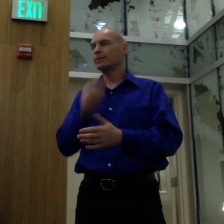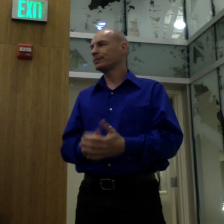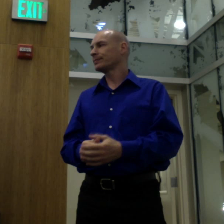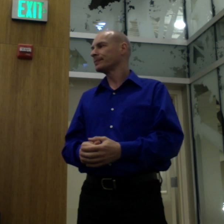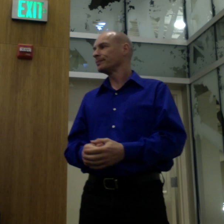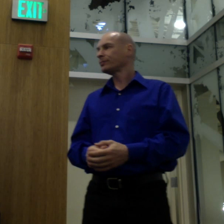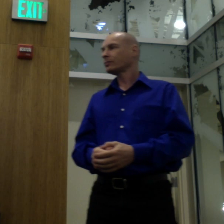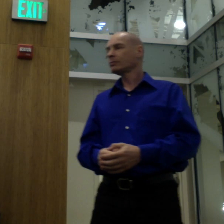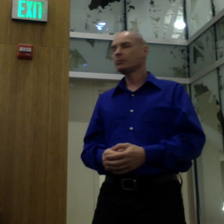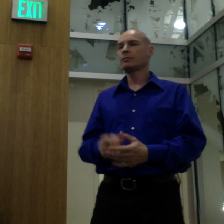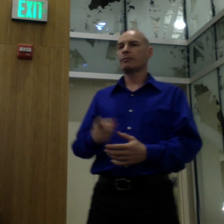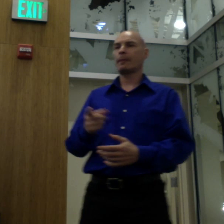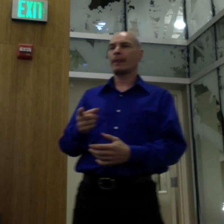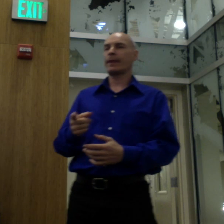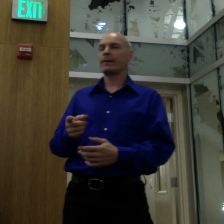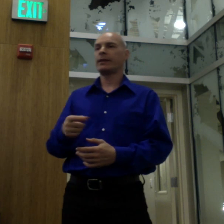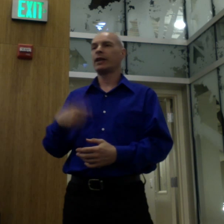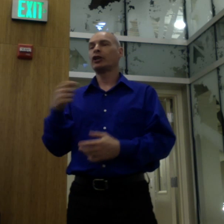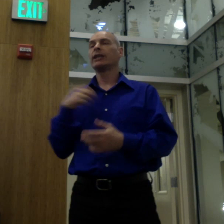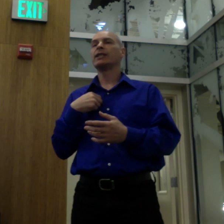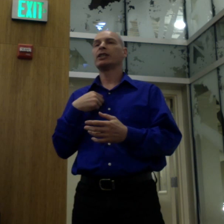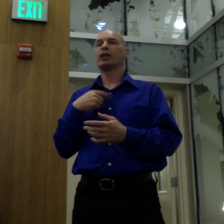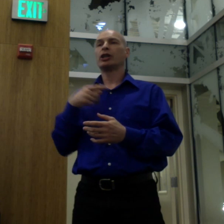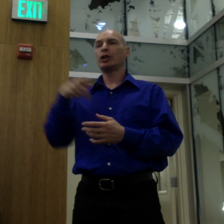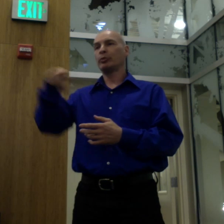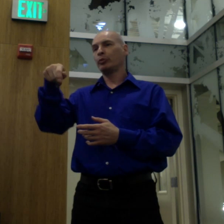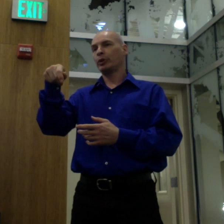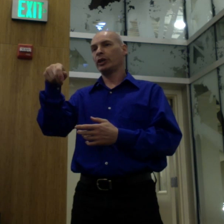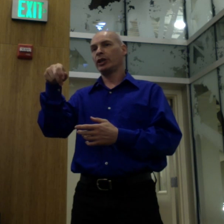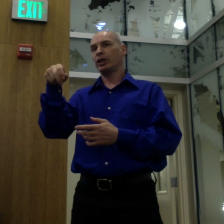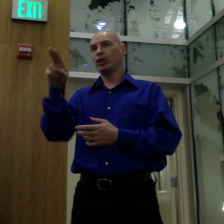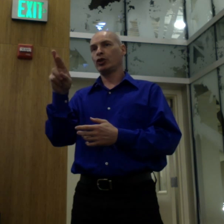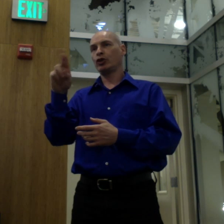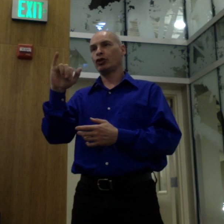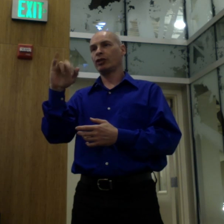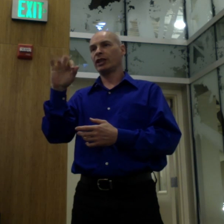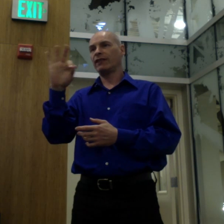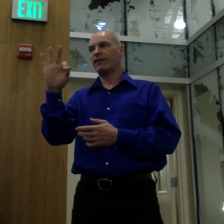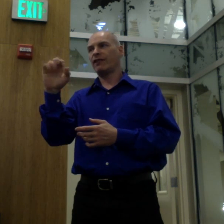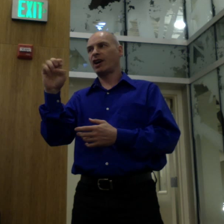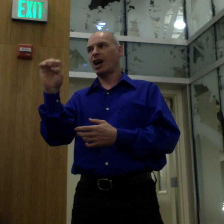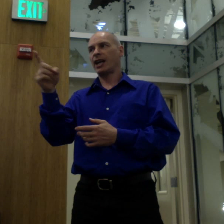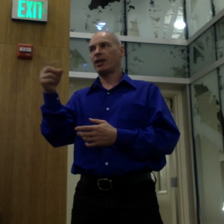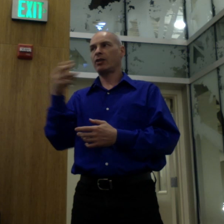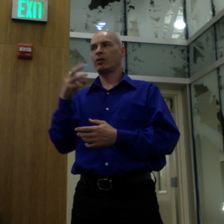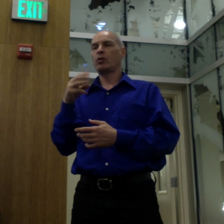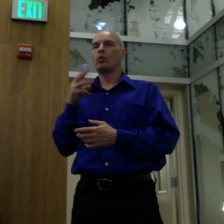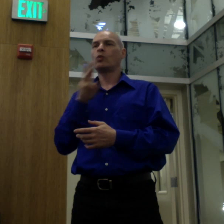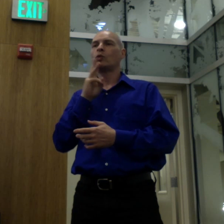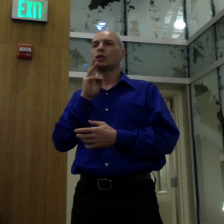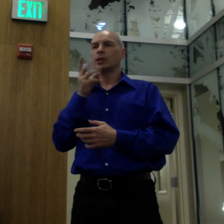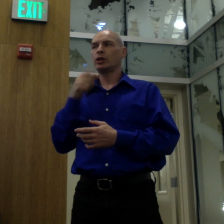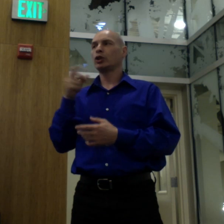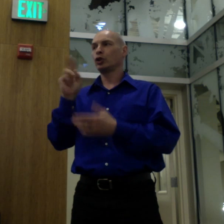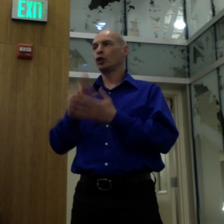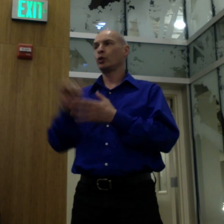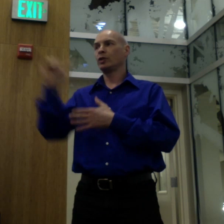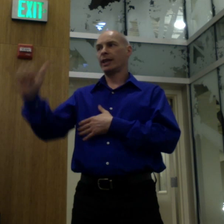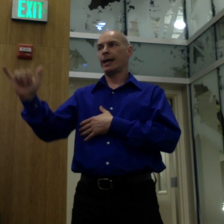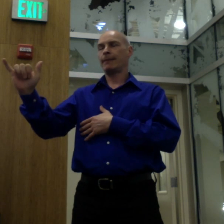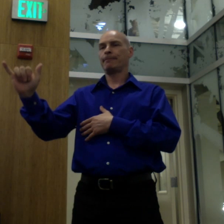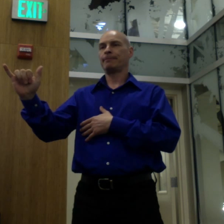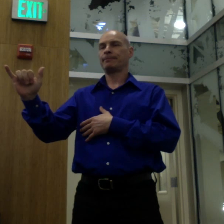And then you also want to purify it. All right? You can purify it using something like this, which is a